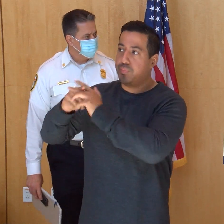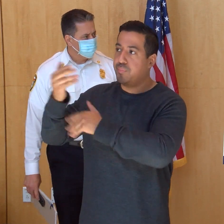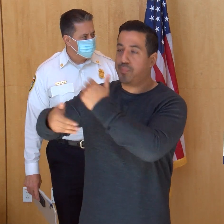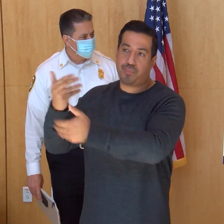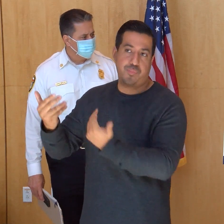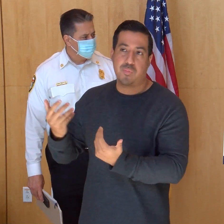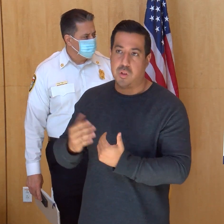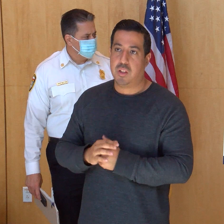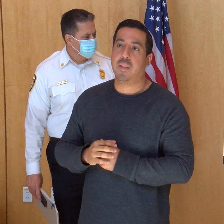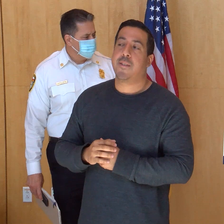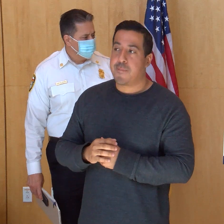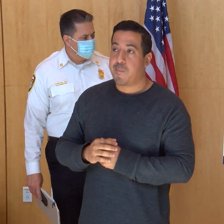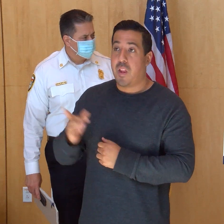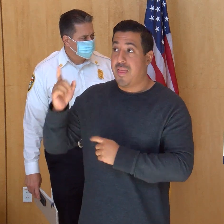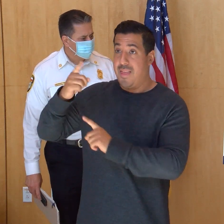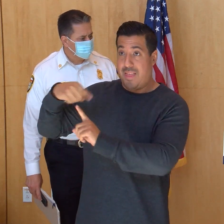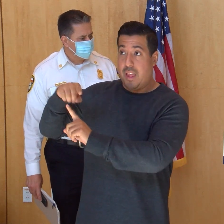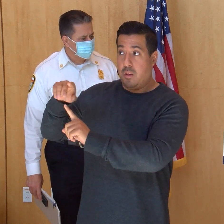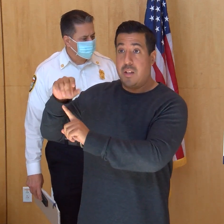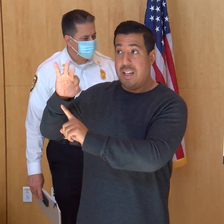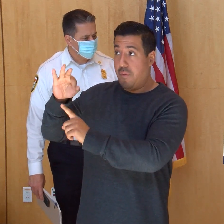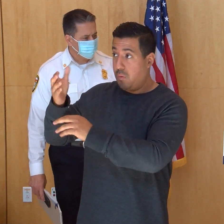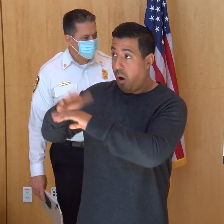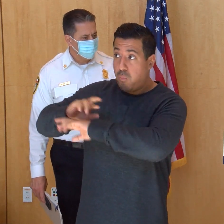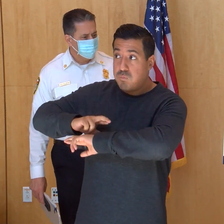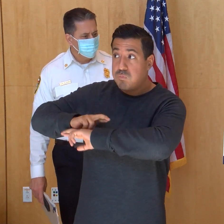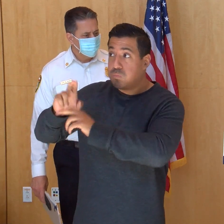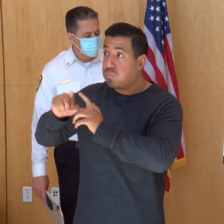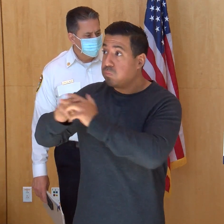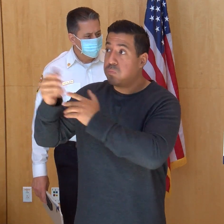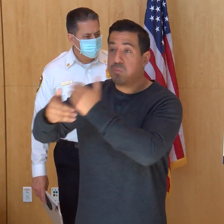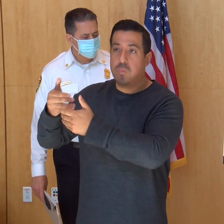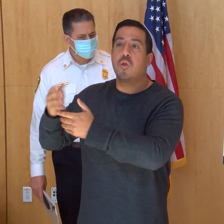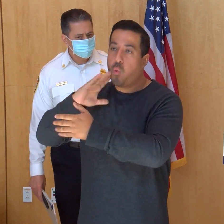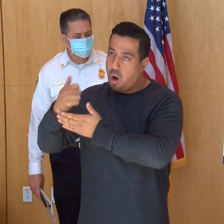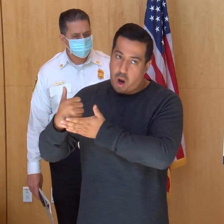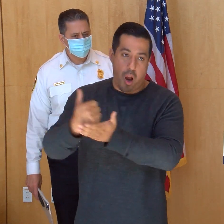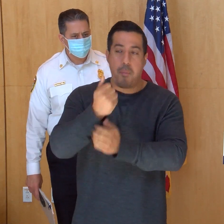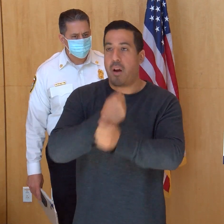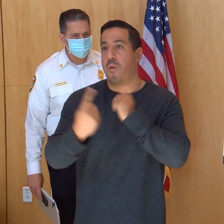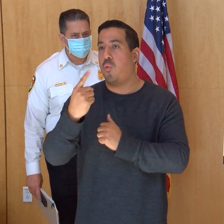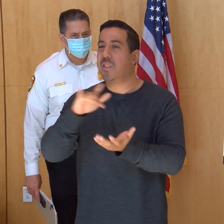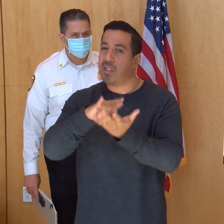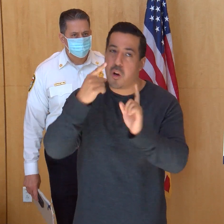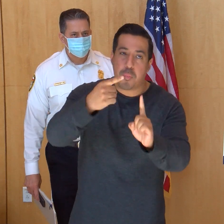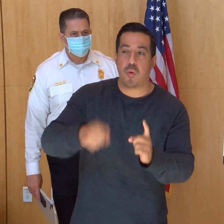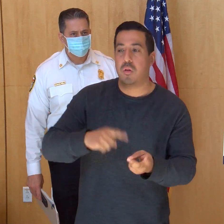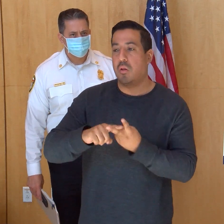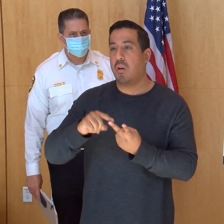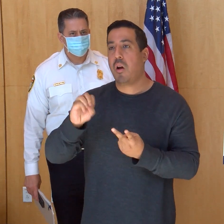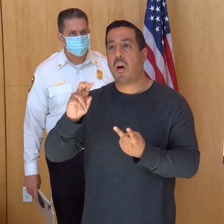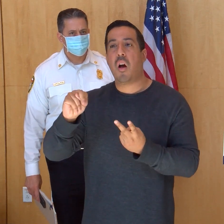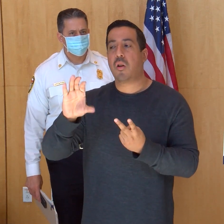online. And that will help everyone. That will help CenterPoint, that will help Encore. It will help to push